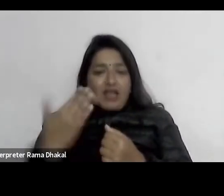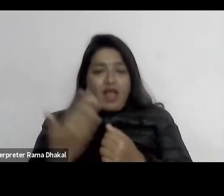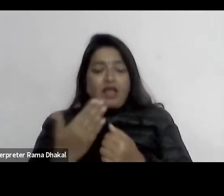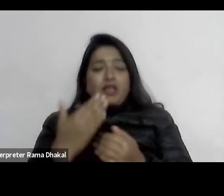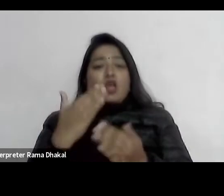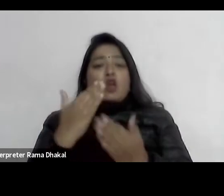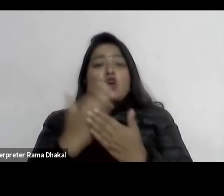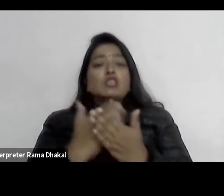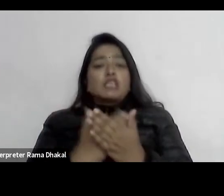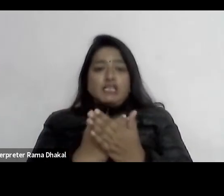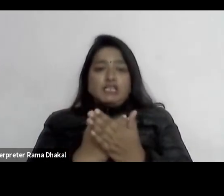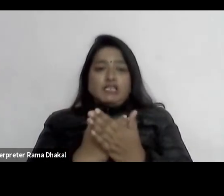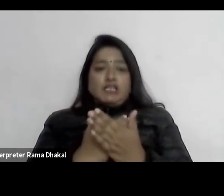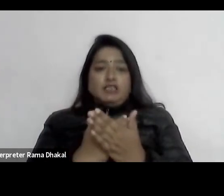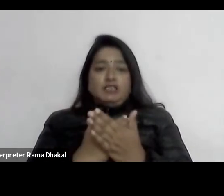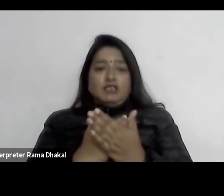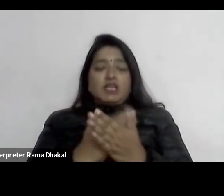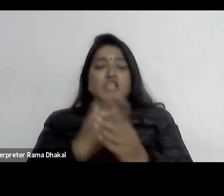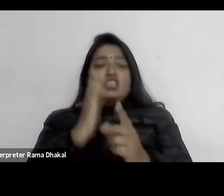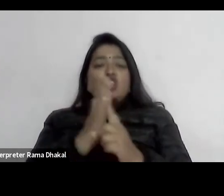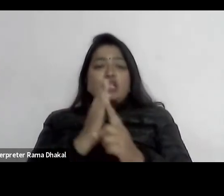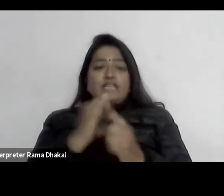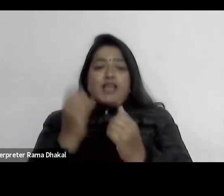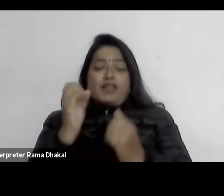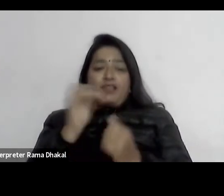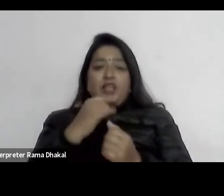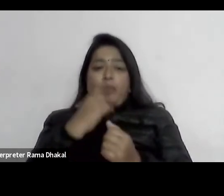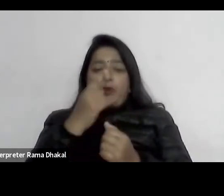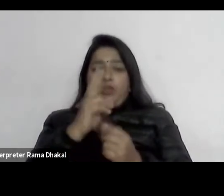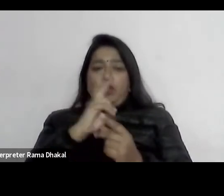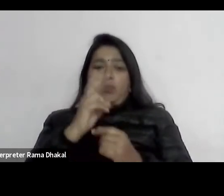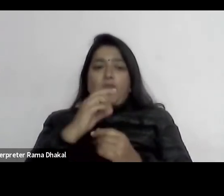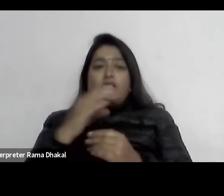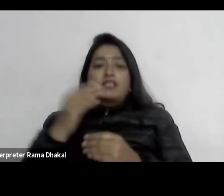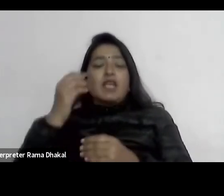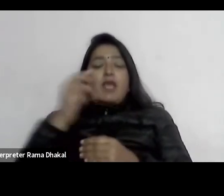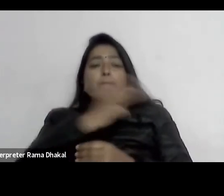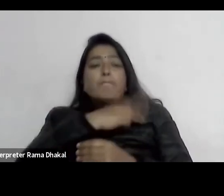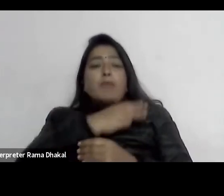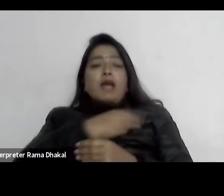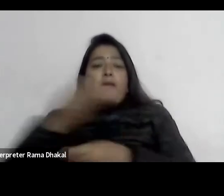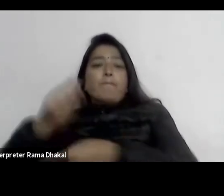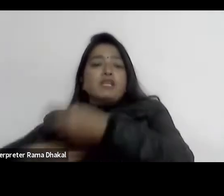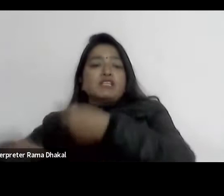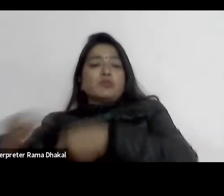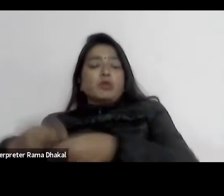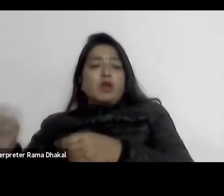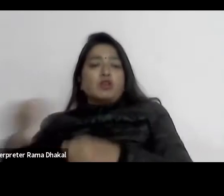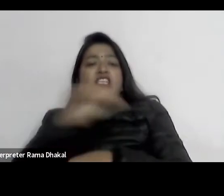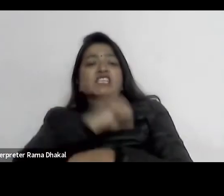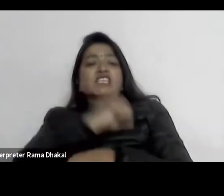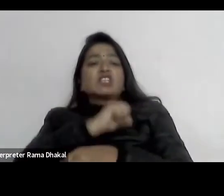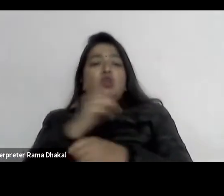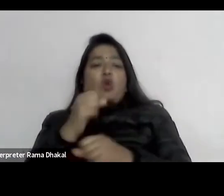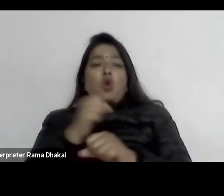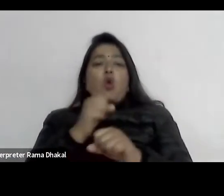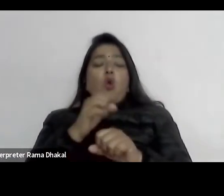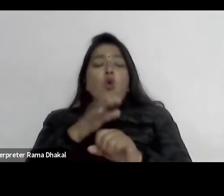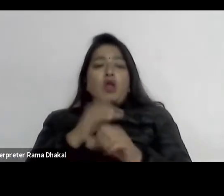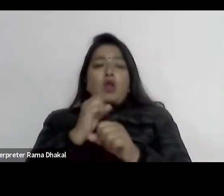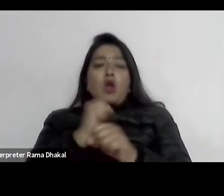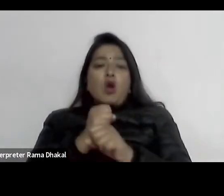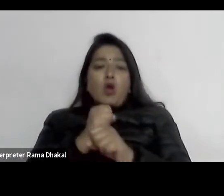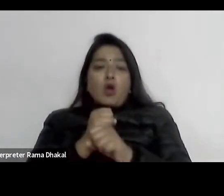with in cases of sexual slavery and trafficking. And I think these strategies against what you call